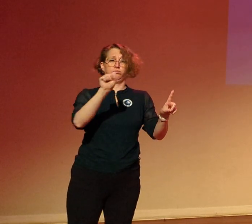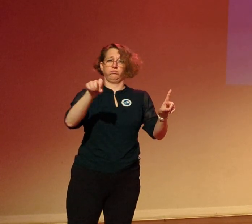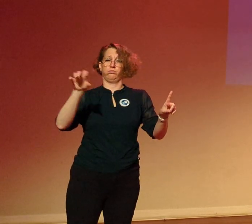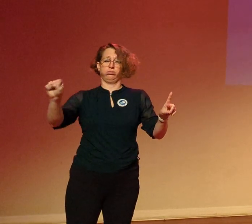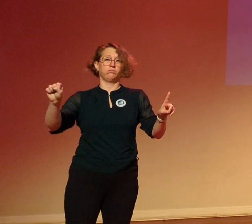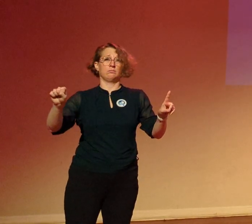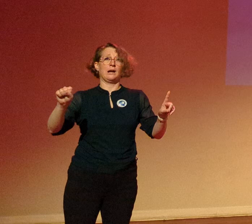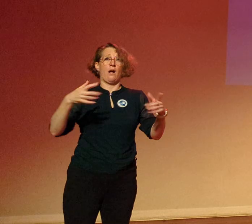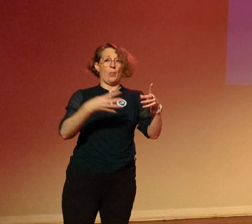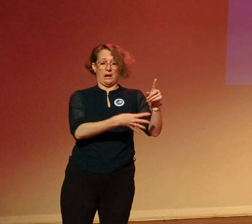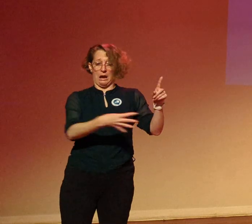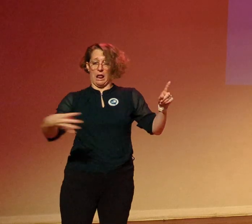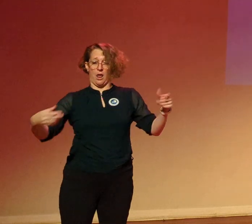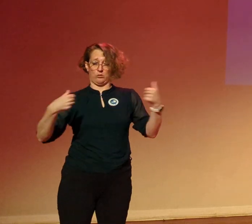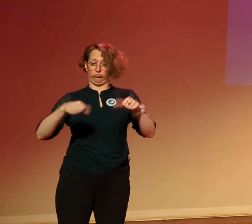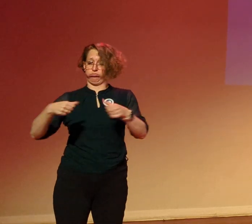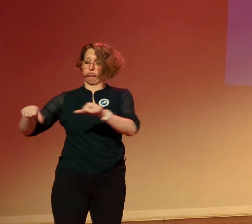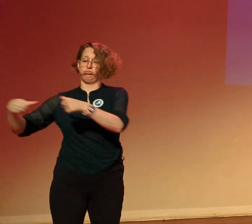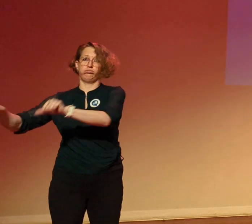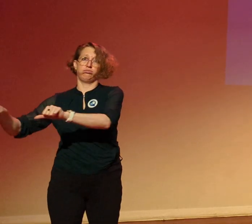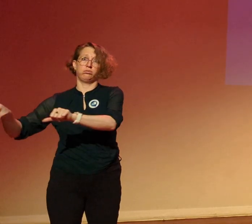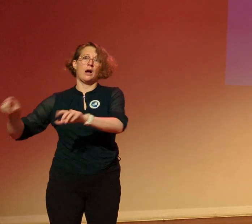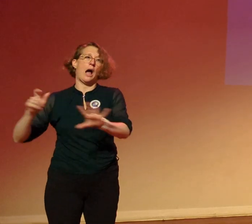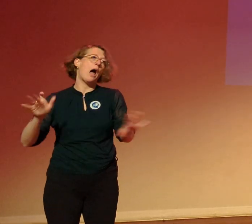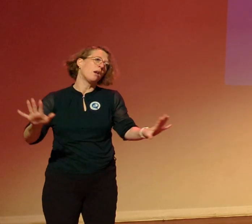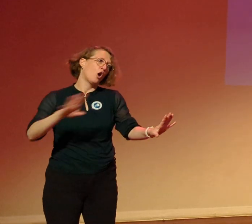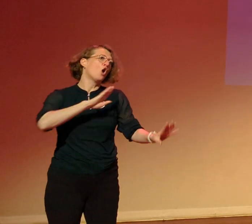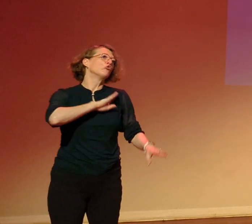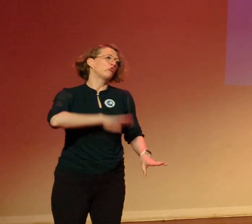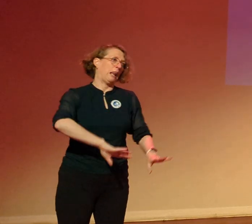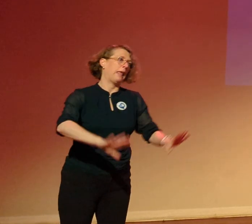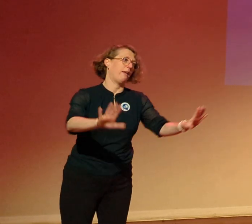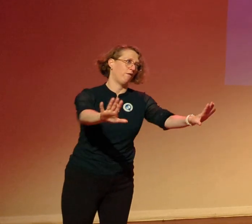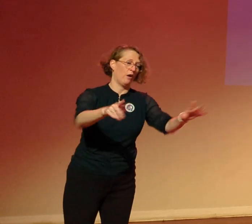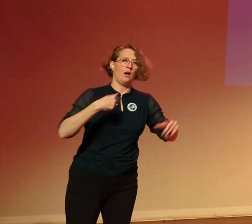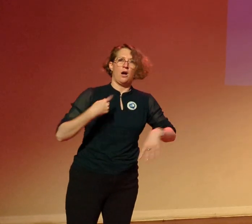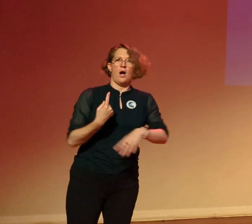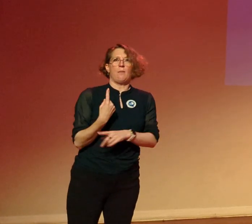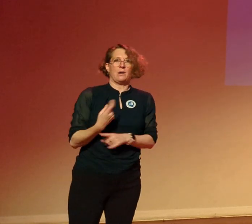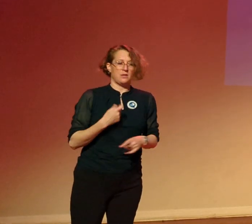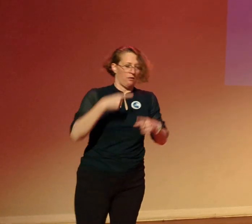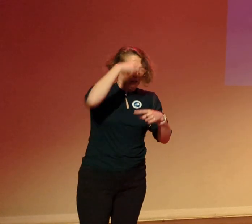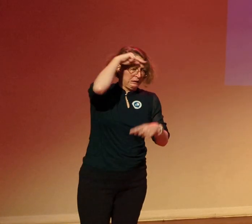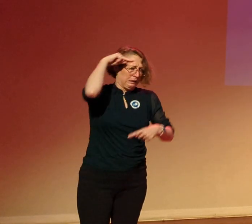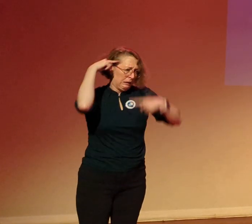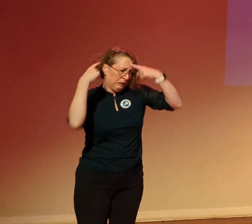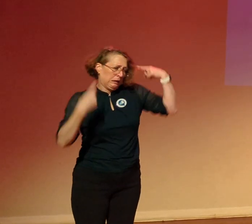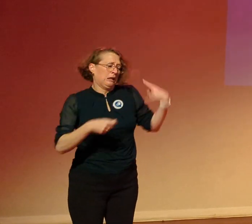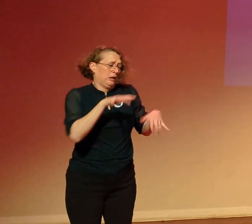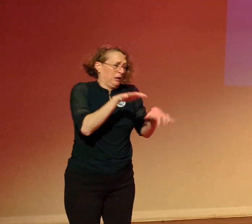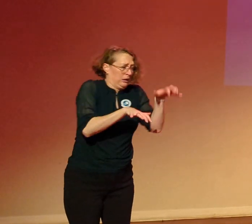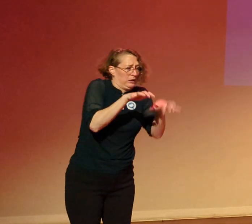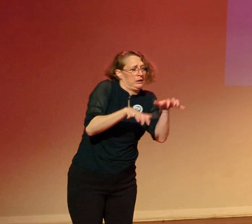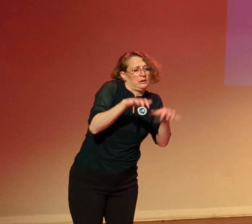Elan annotation, which will frankly be a relief that I do not have to spend time searching.